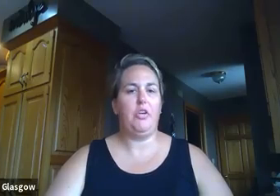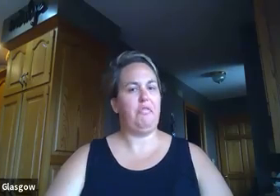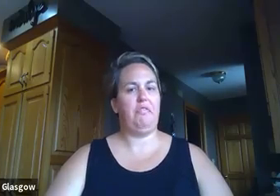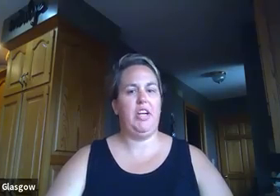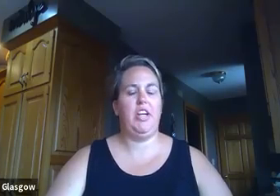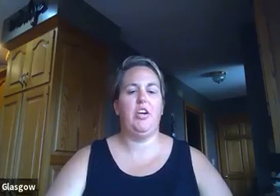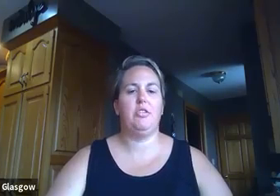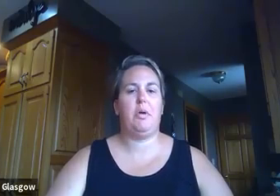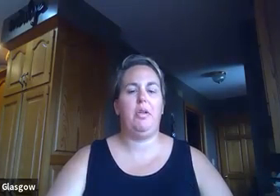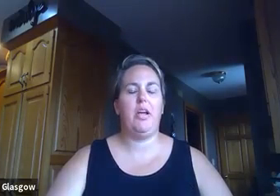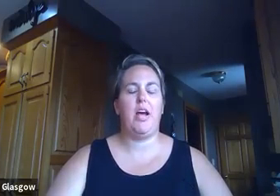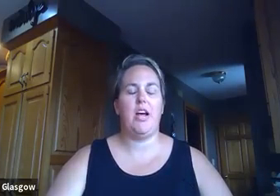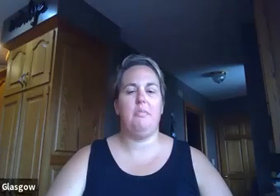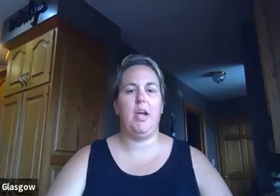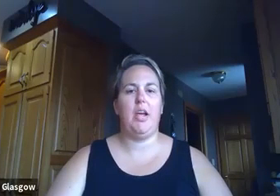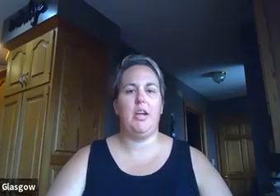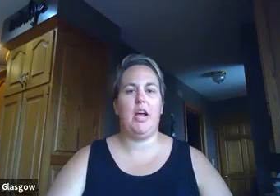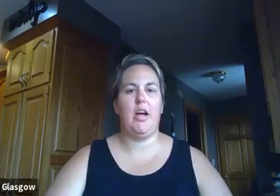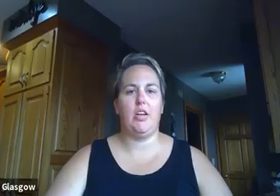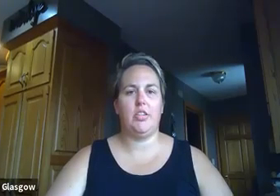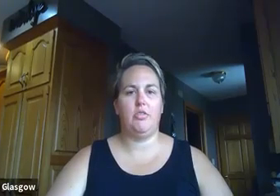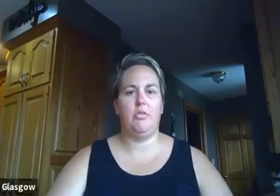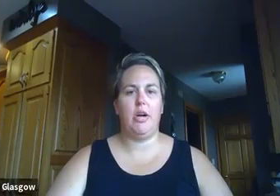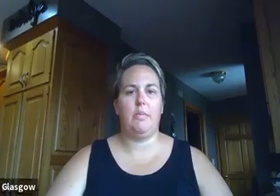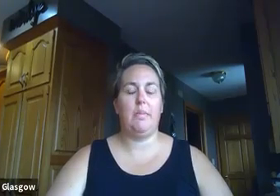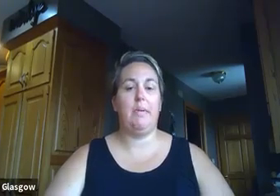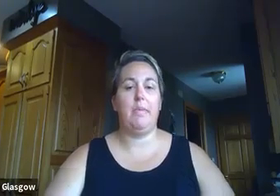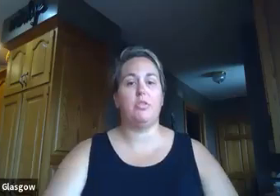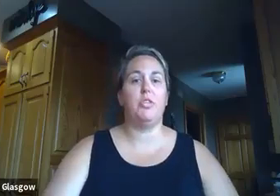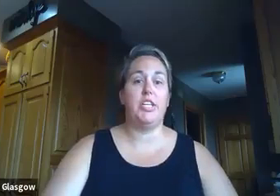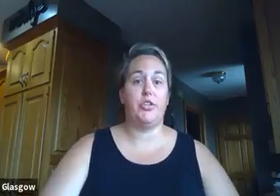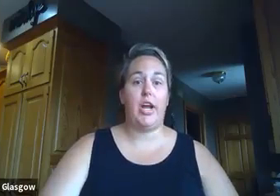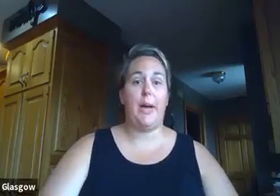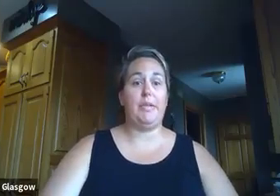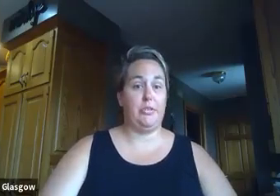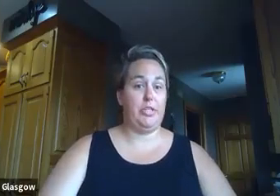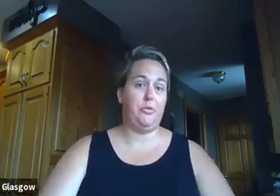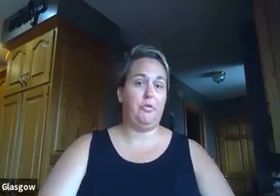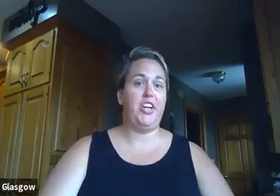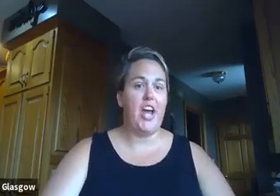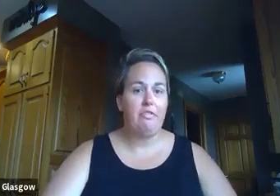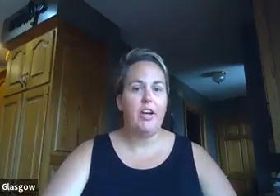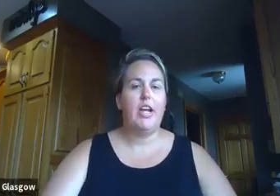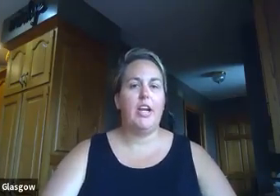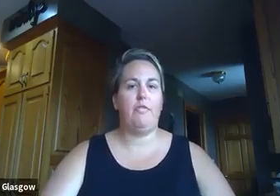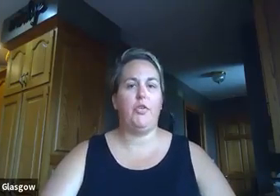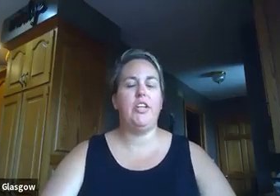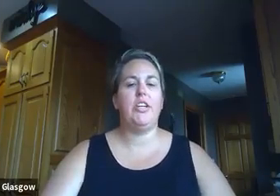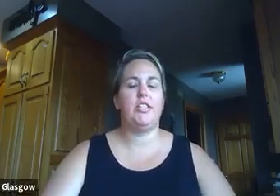over 15 years, probably. And I also am a middle school teacher at Missouri School for the Deaf in Fulton.